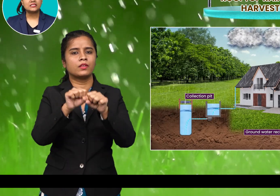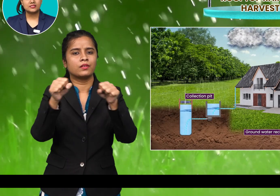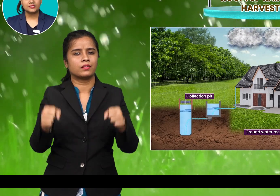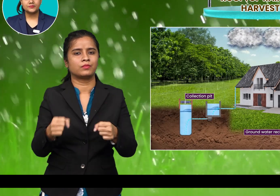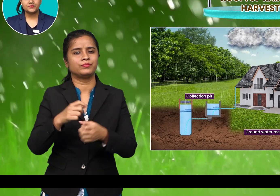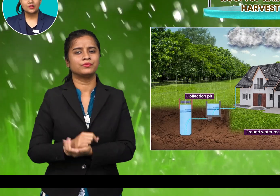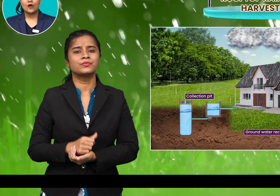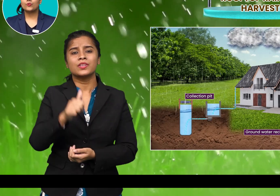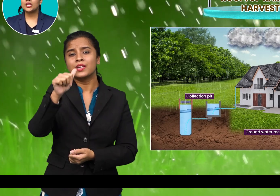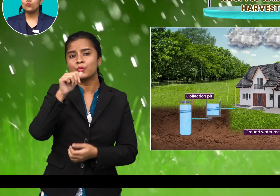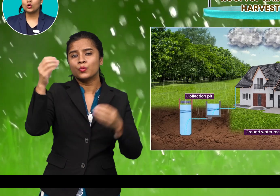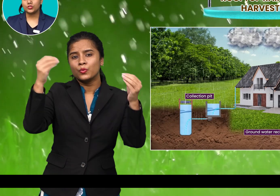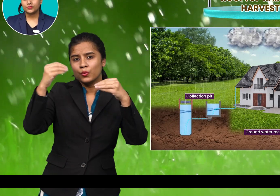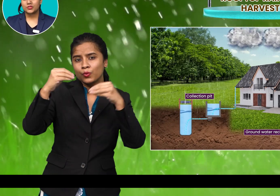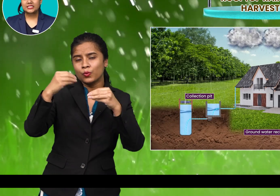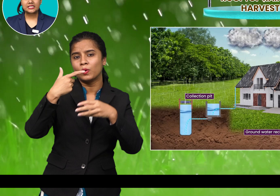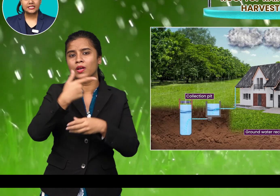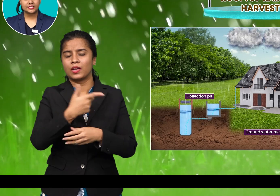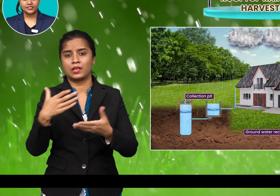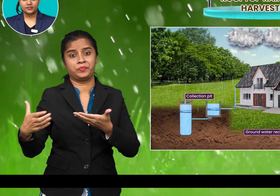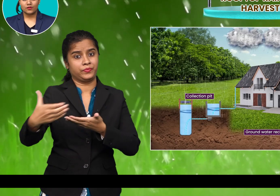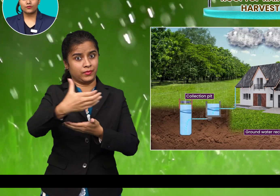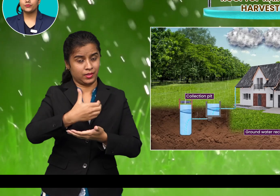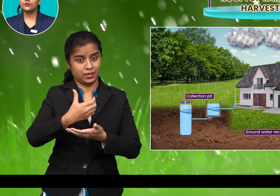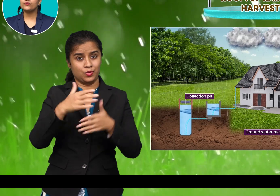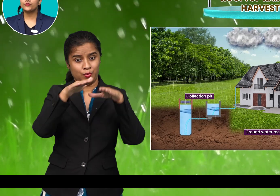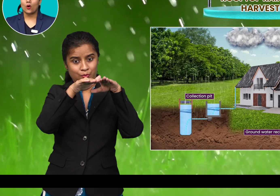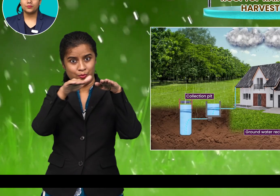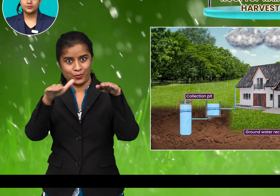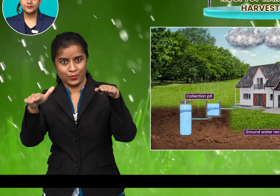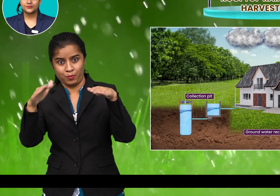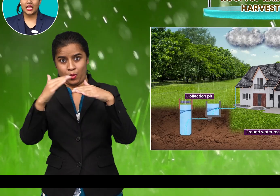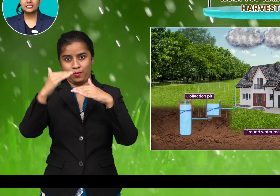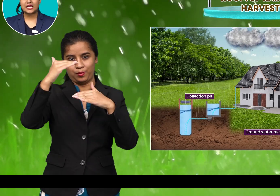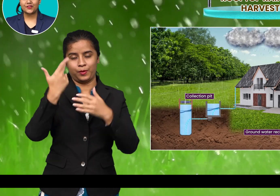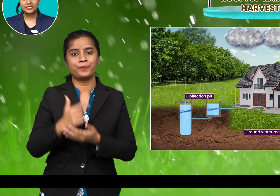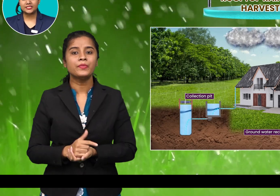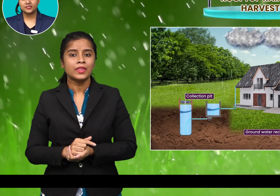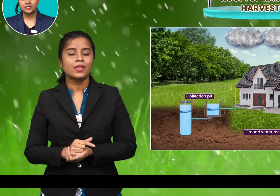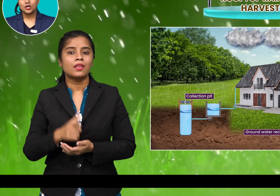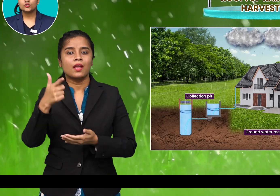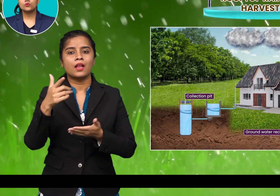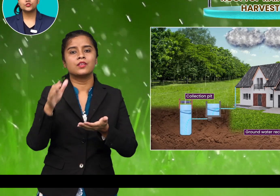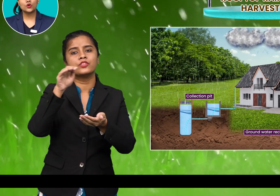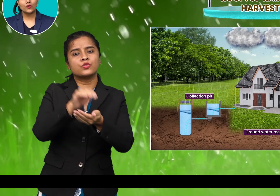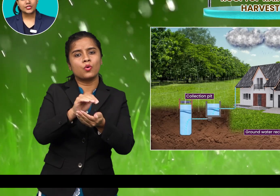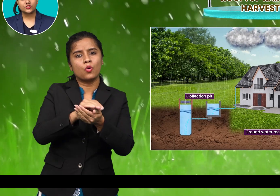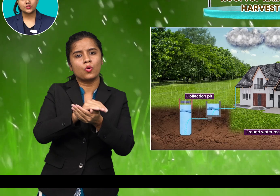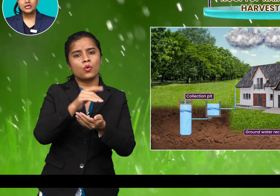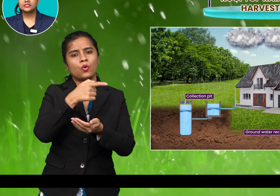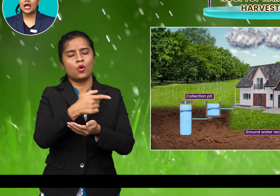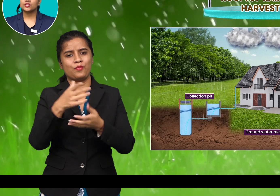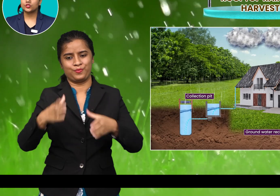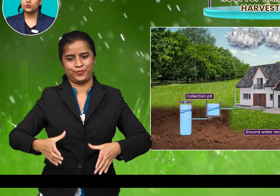In this system, rainwater is collected from the rooftop and directed to a